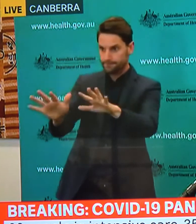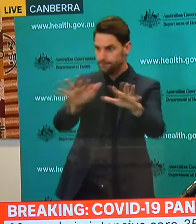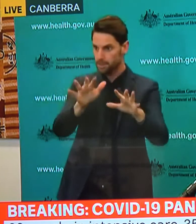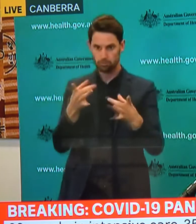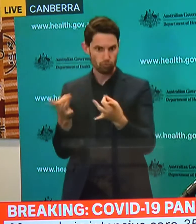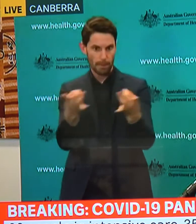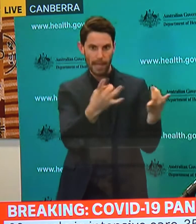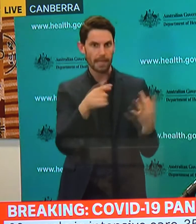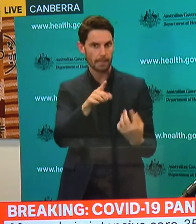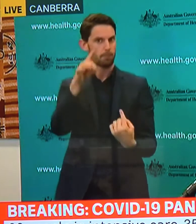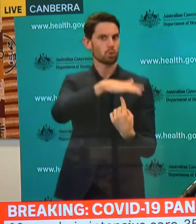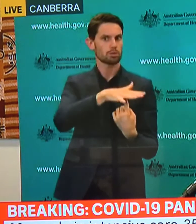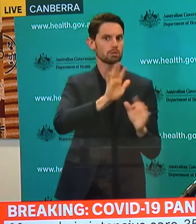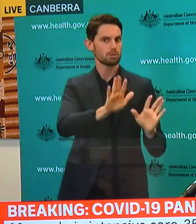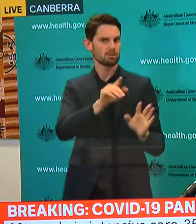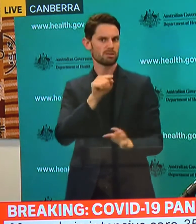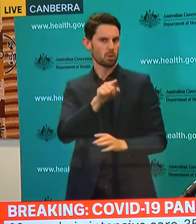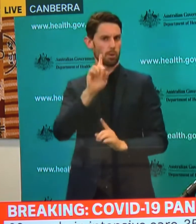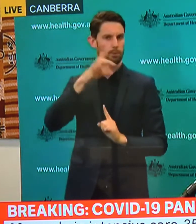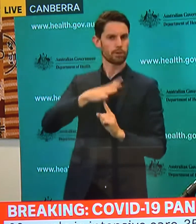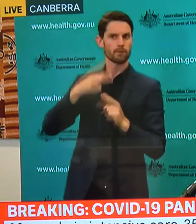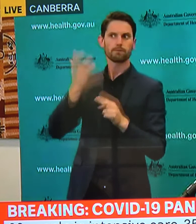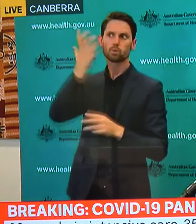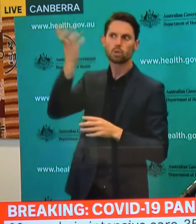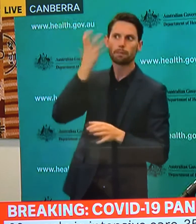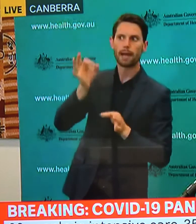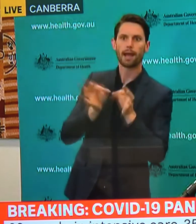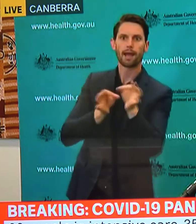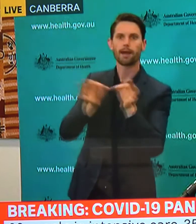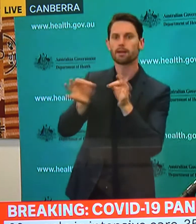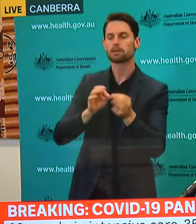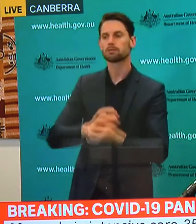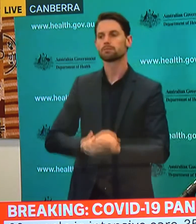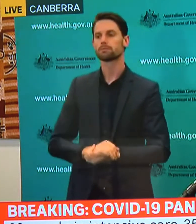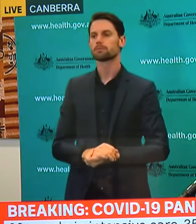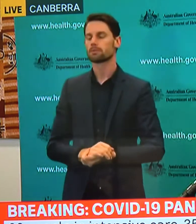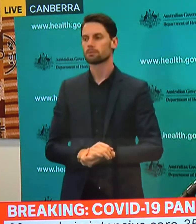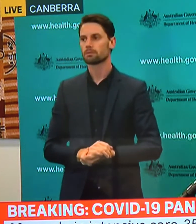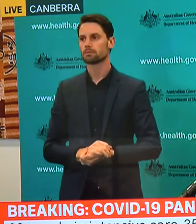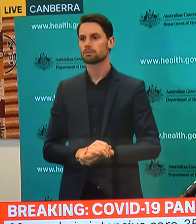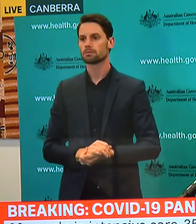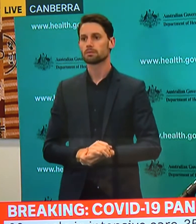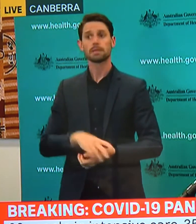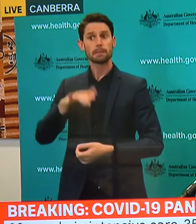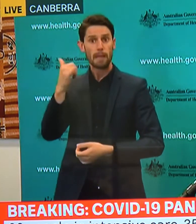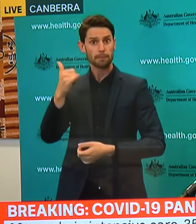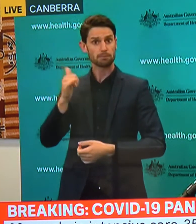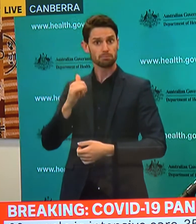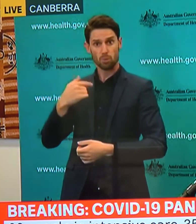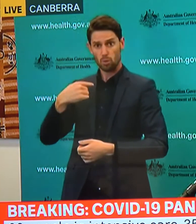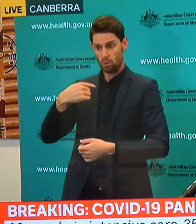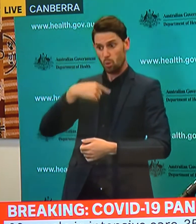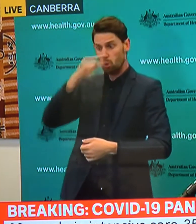look at those particular measures that have been brought into play as to which are the ones